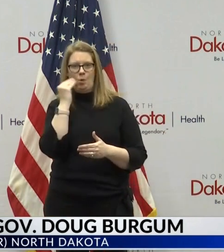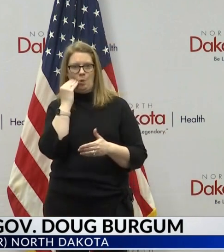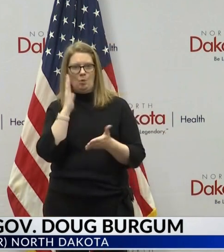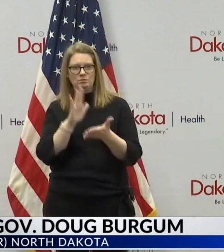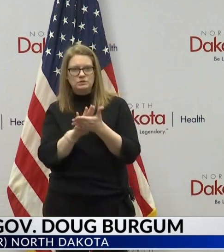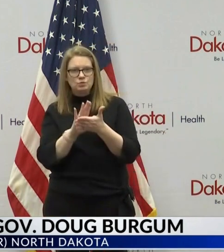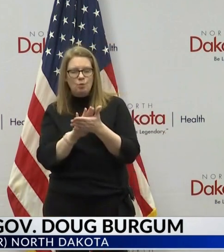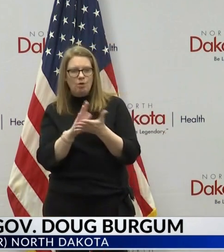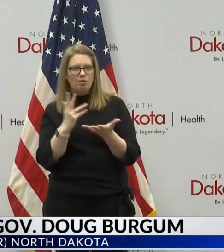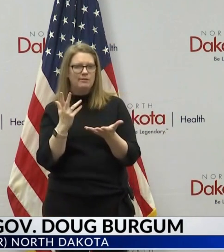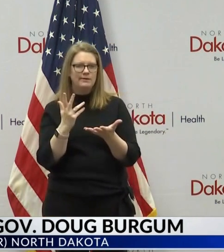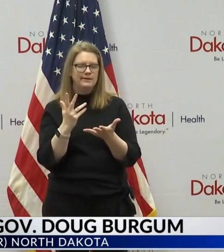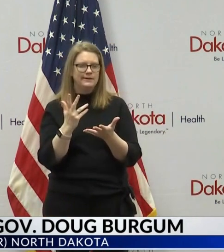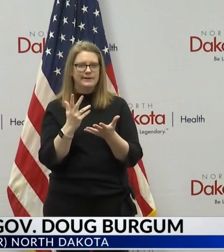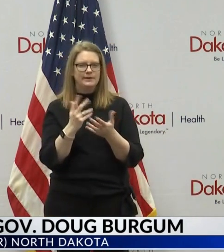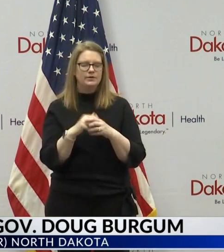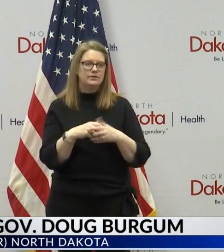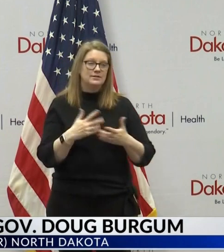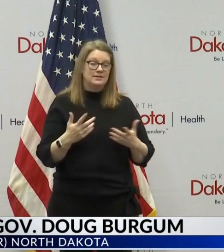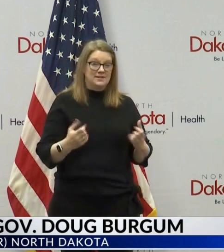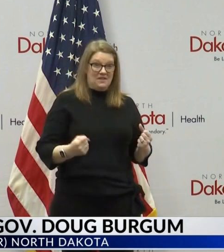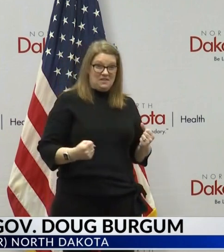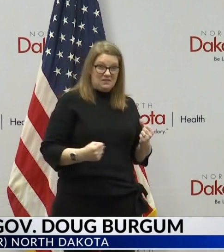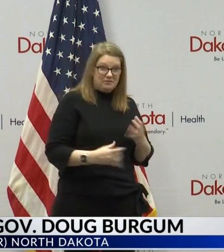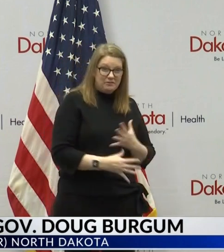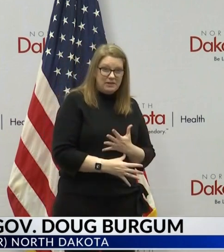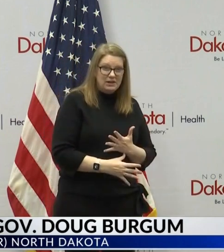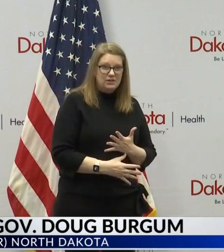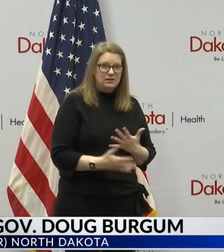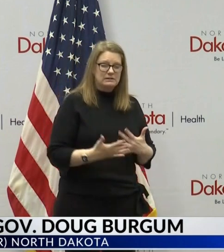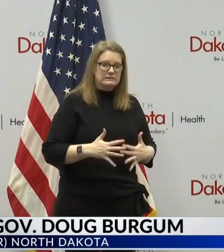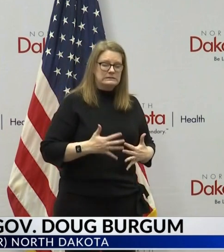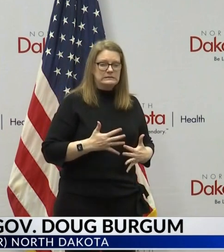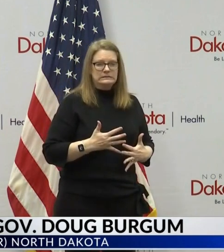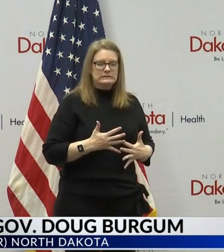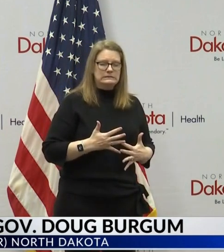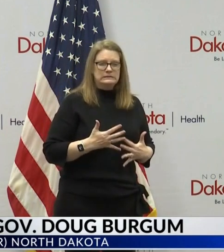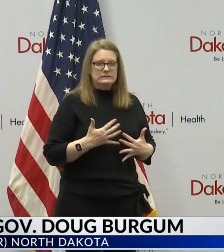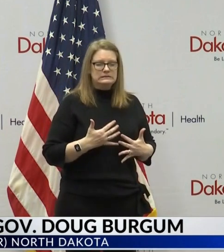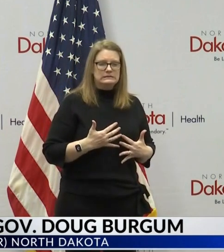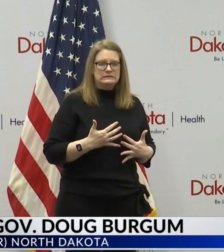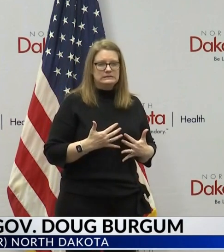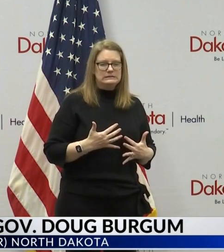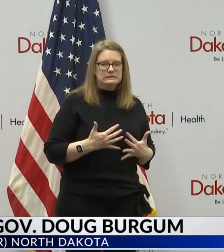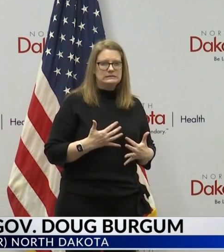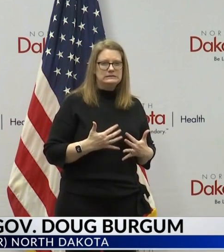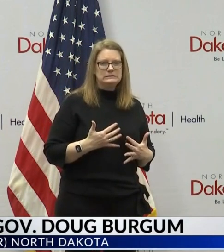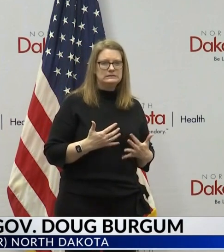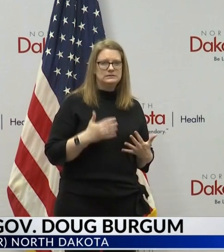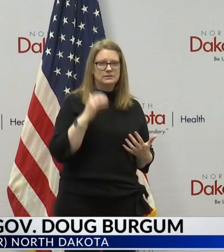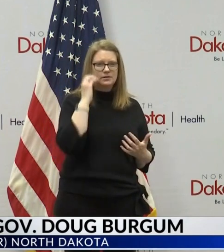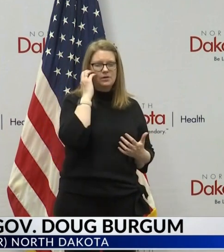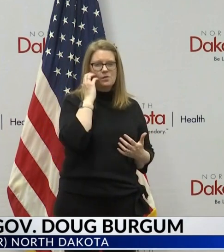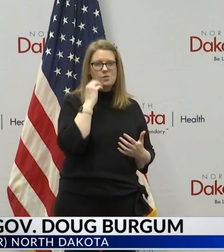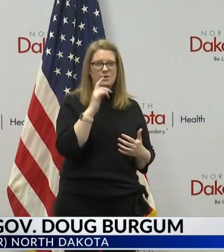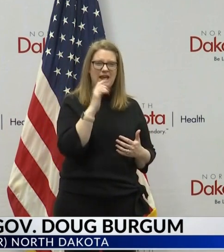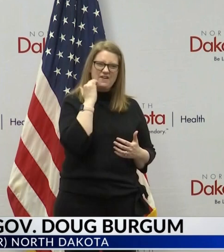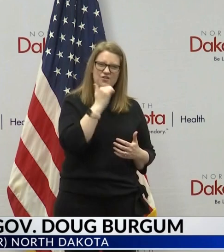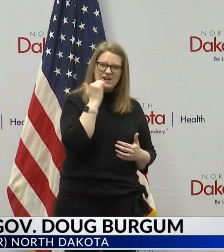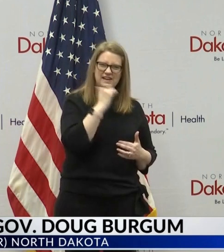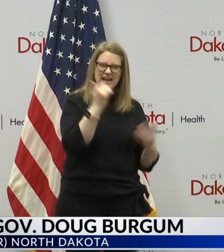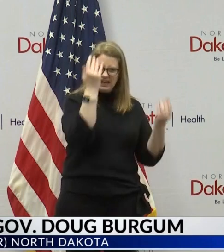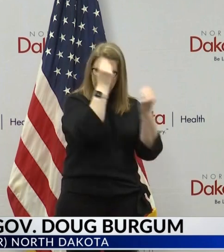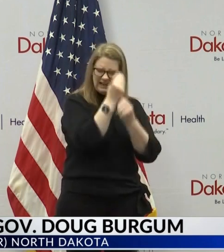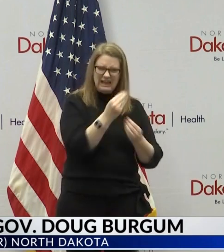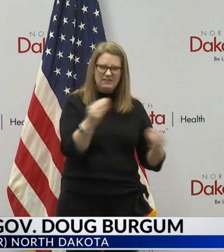whether it's fear that may be driven by all the the information that you're being bombarded with